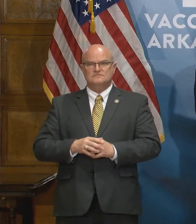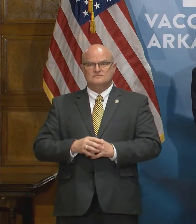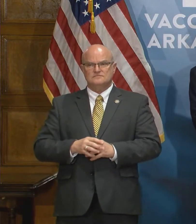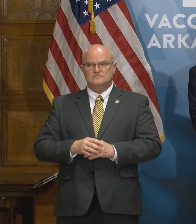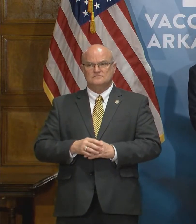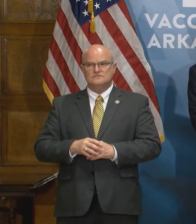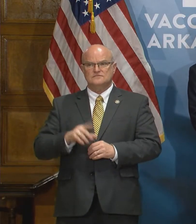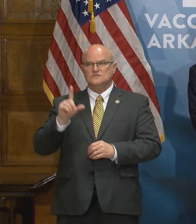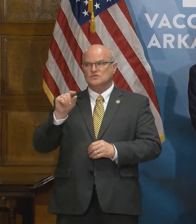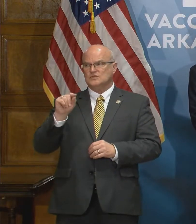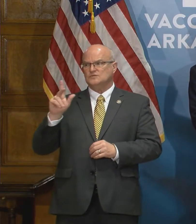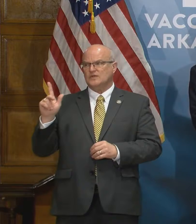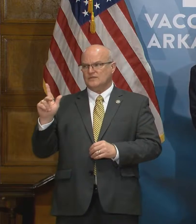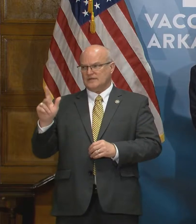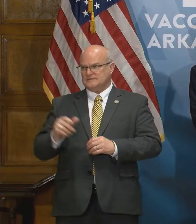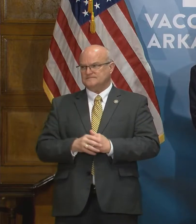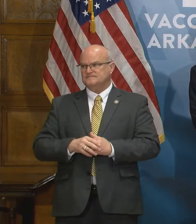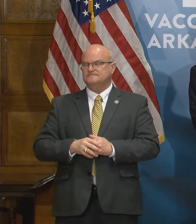23. 23.